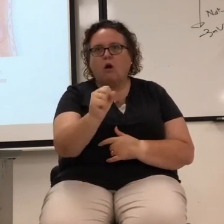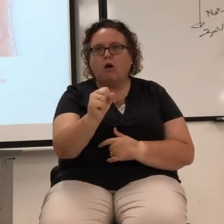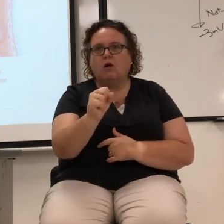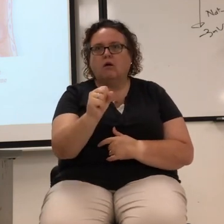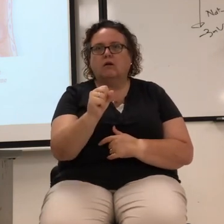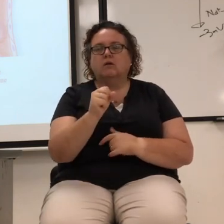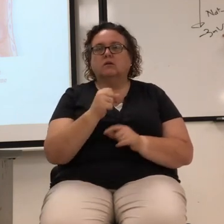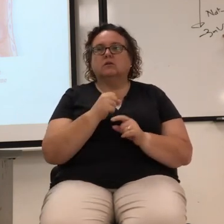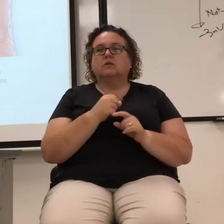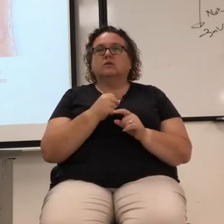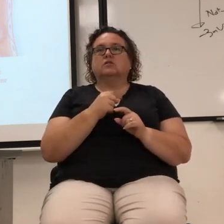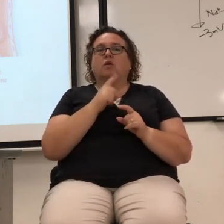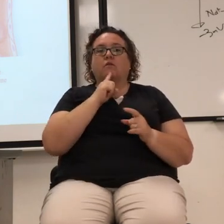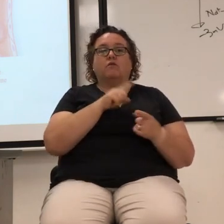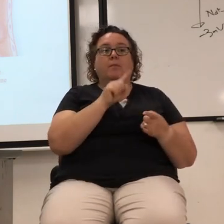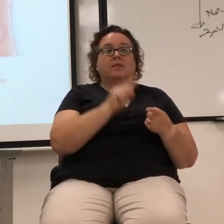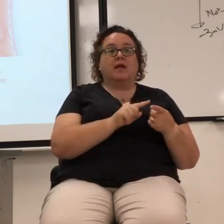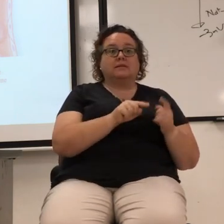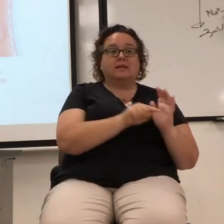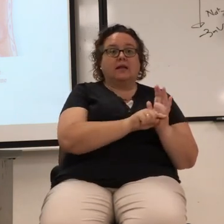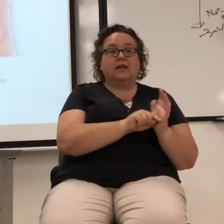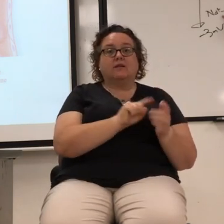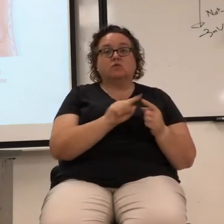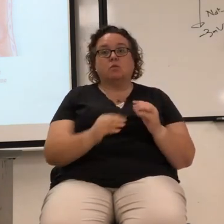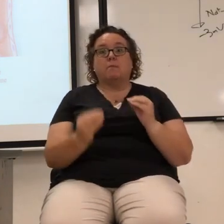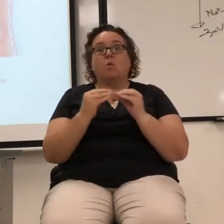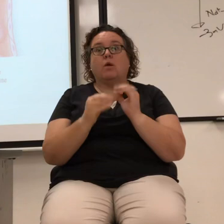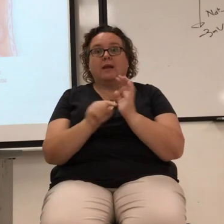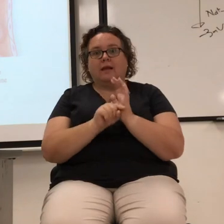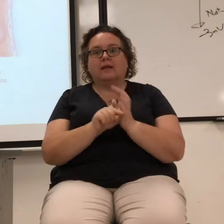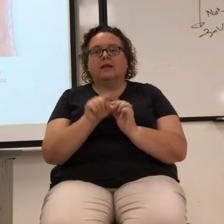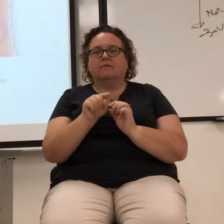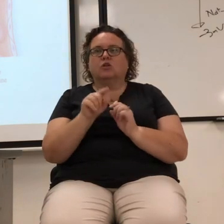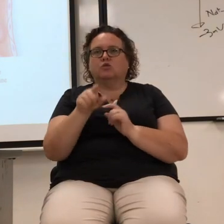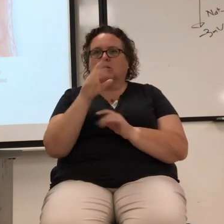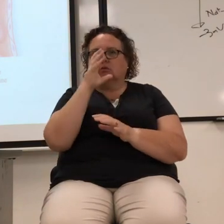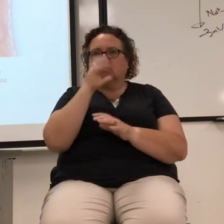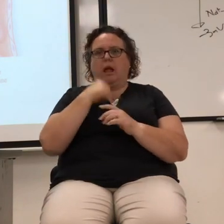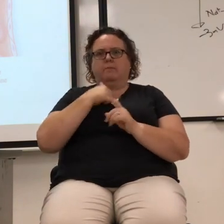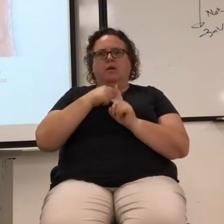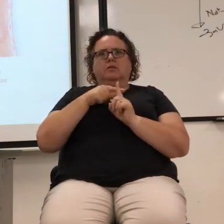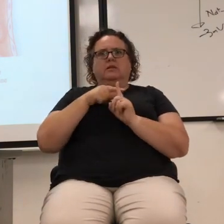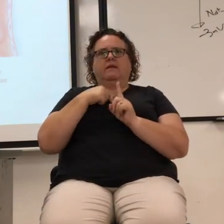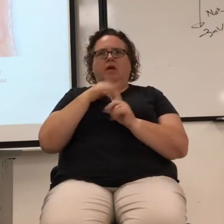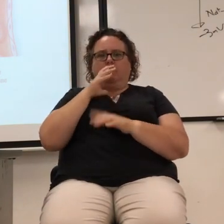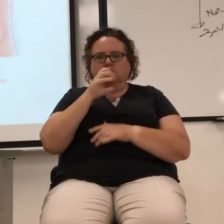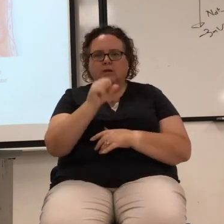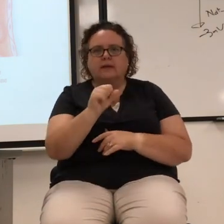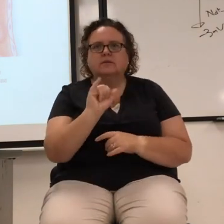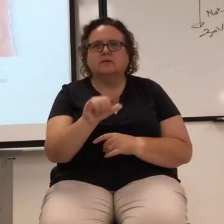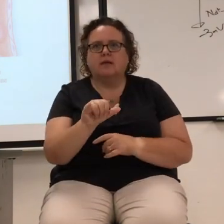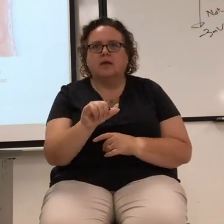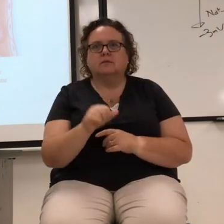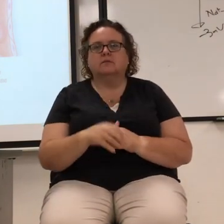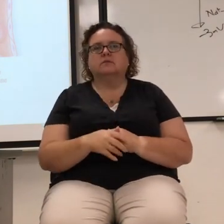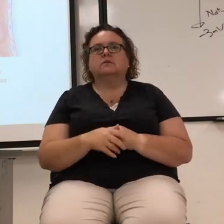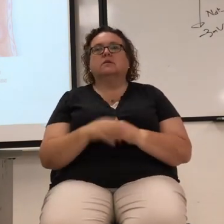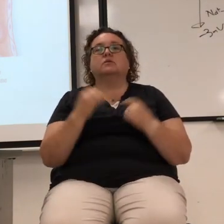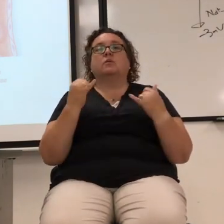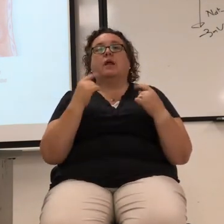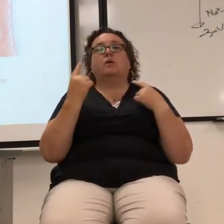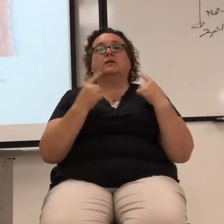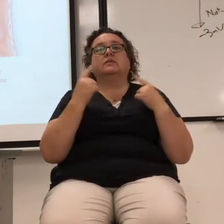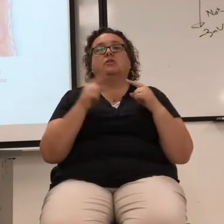go from less negative to more negative, and you're positive, you're attracted to that. Okay. Let's consider the other